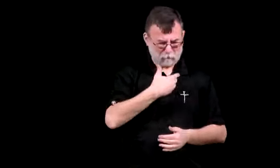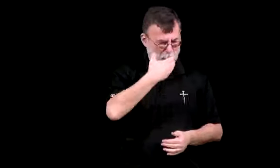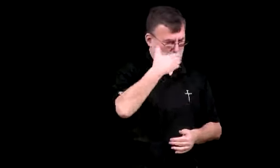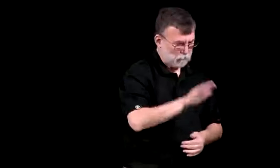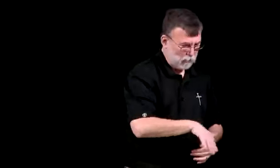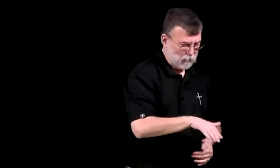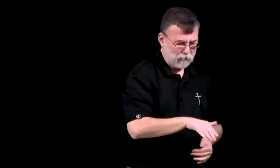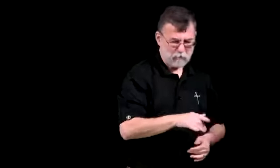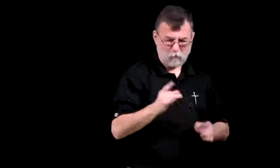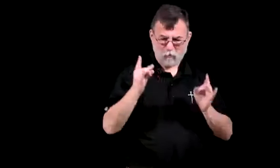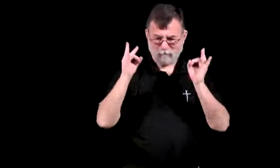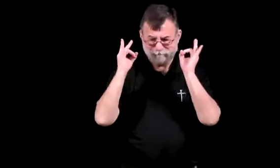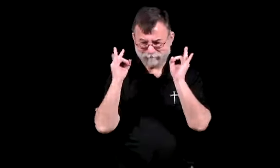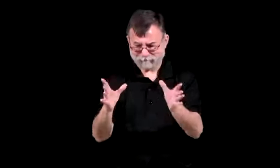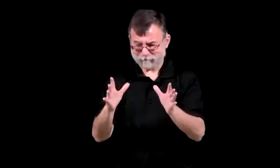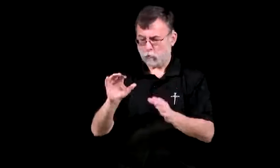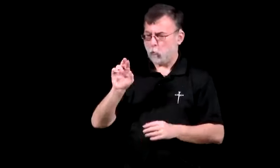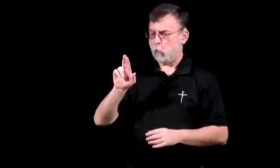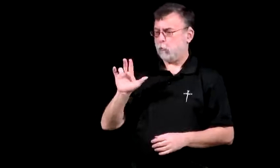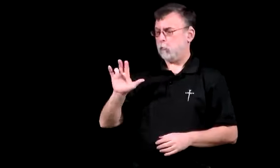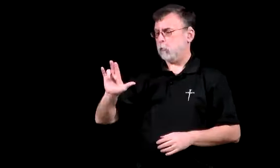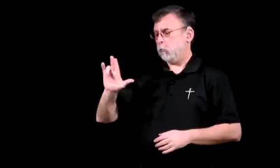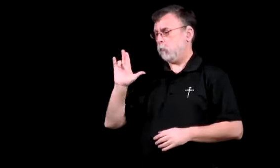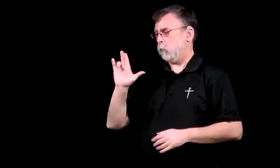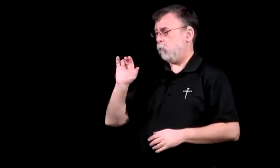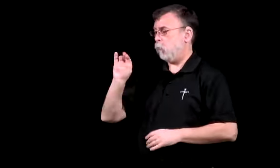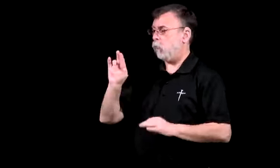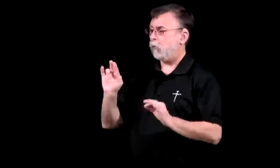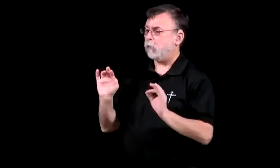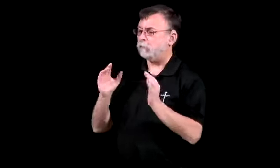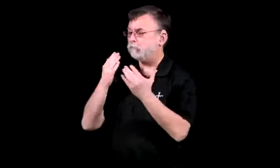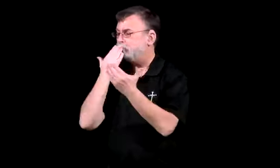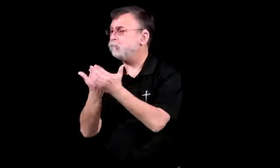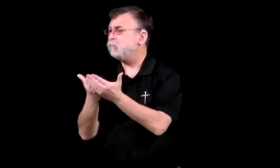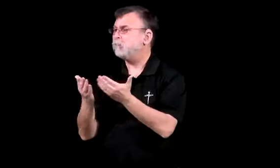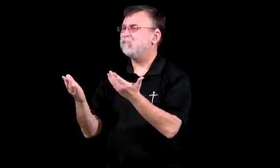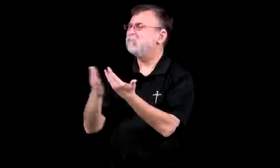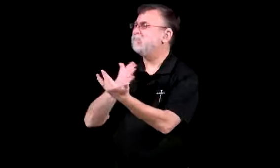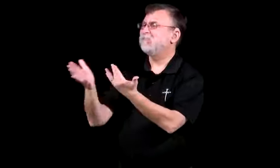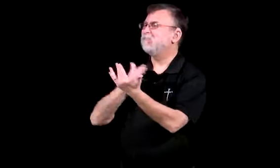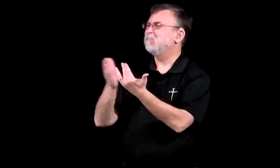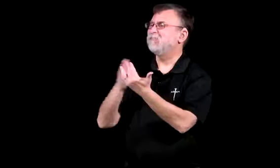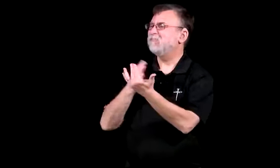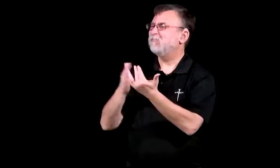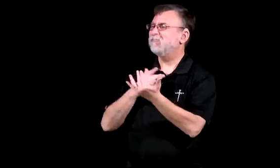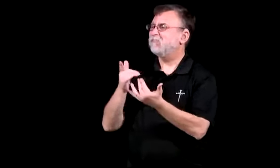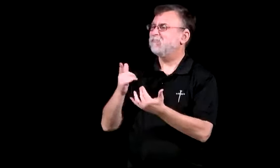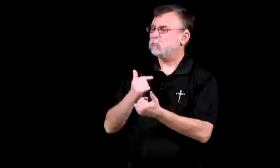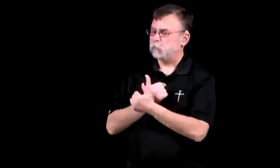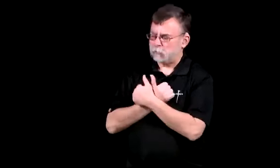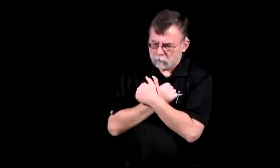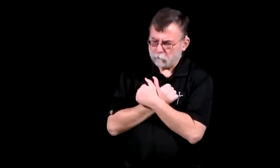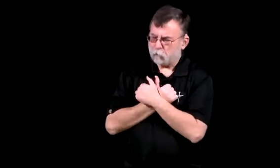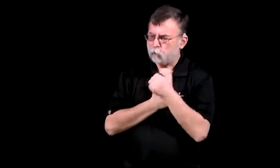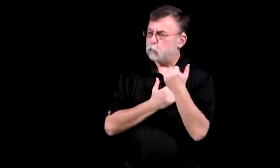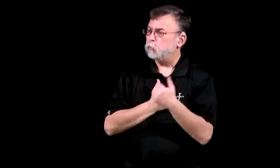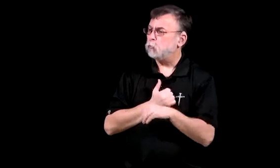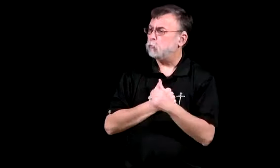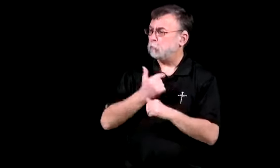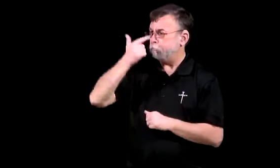love better, regardless of what situations happen, we know that you are with us and your love